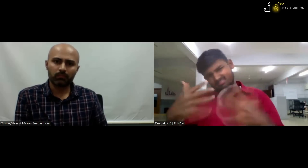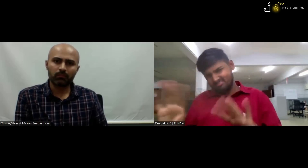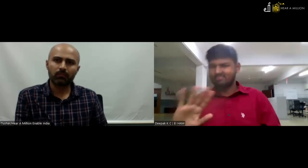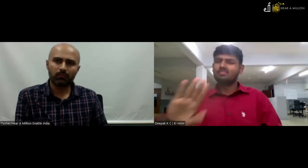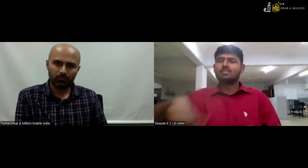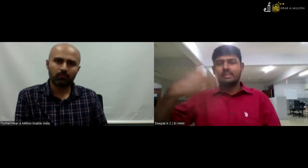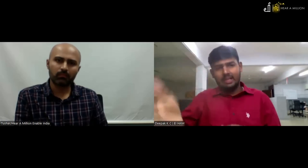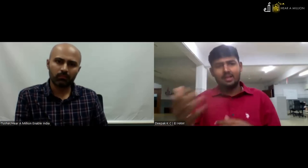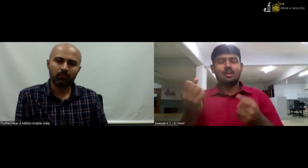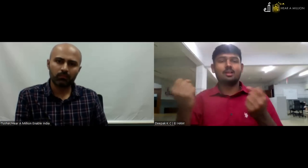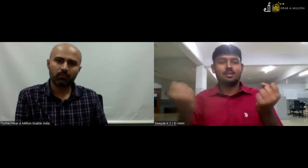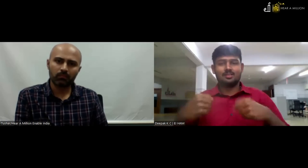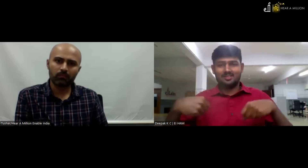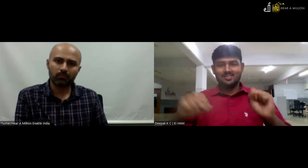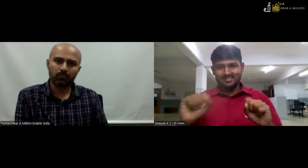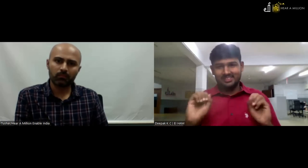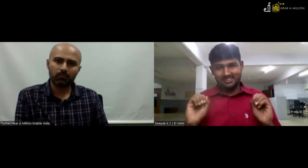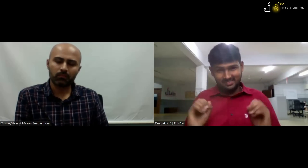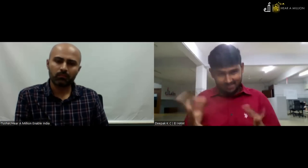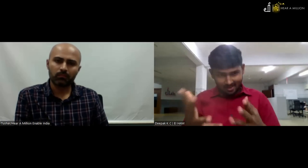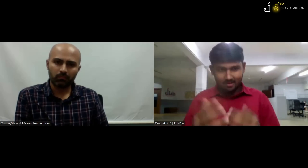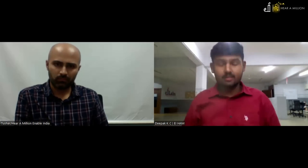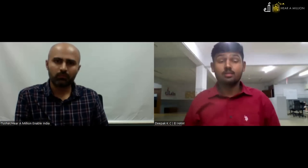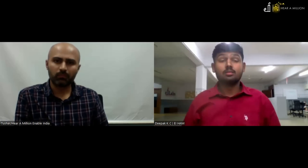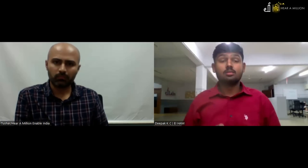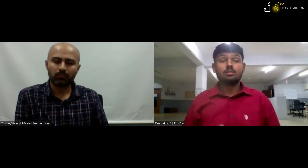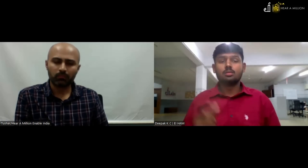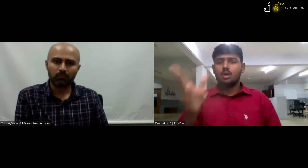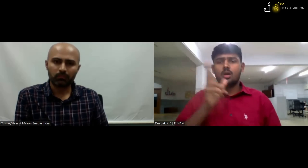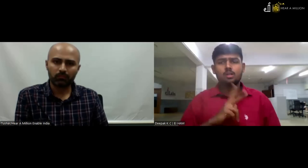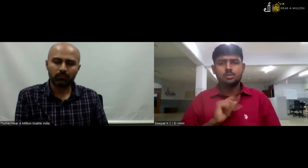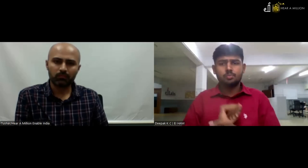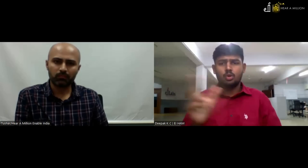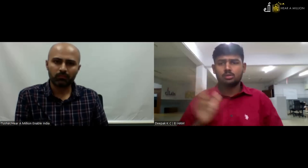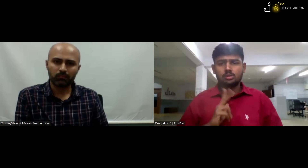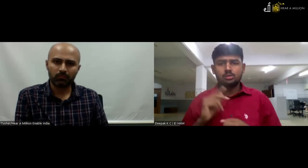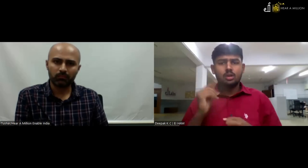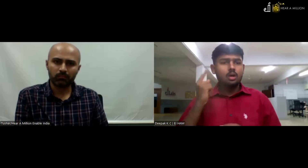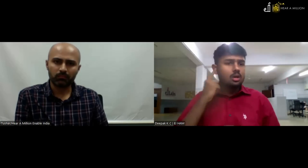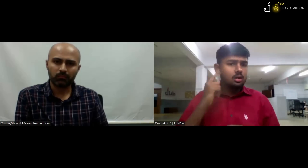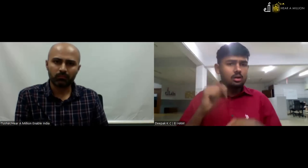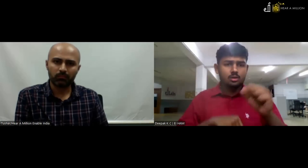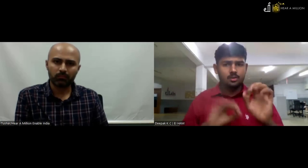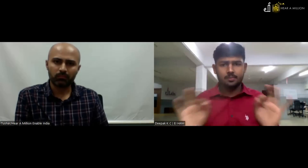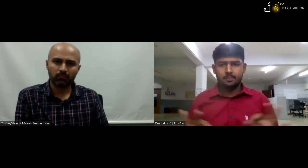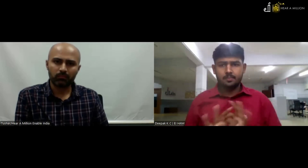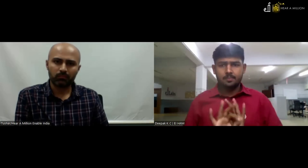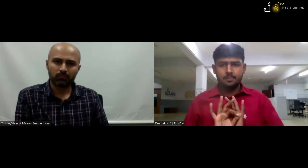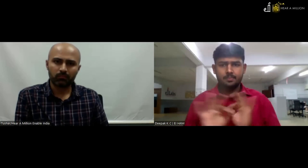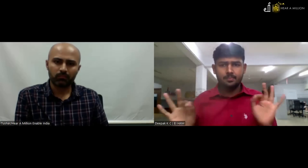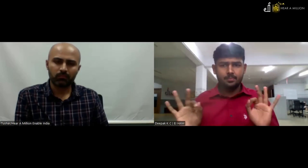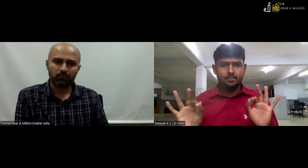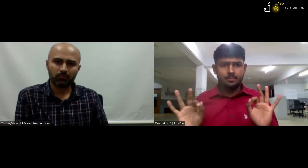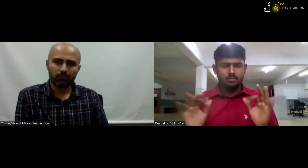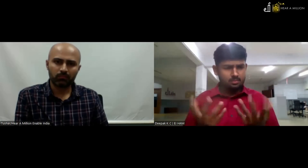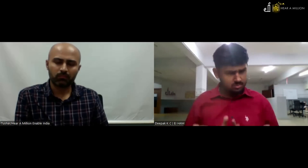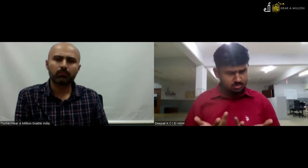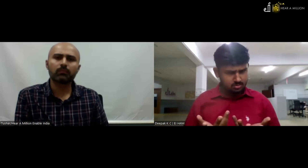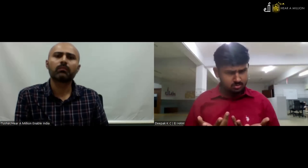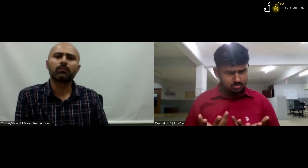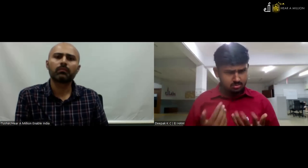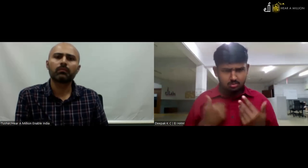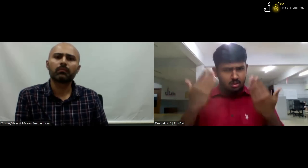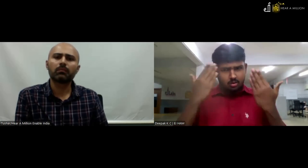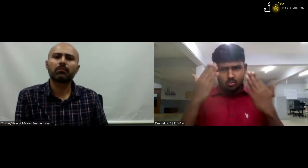driving. So when the exam was there, the written exam, I filled all the MCQs. Then during the driving test, they said that